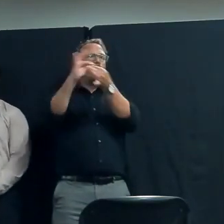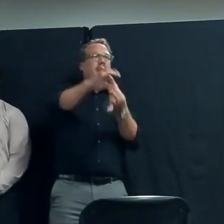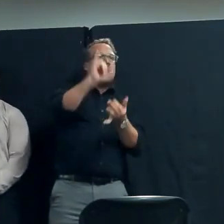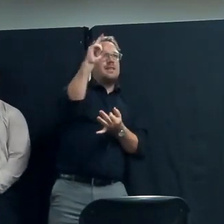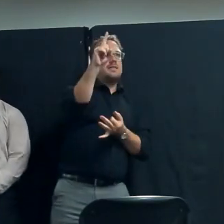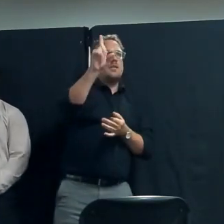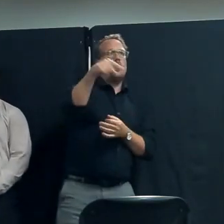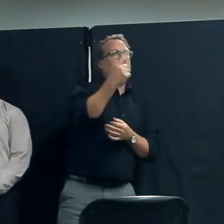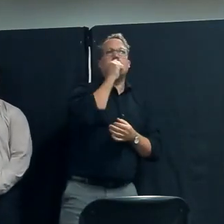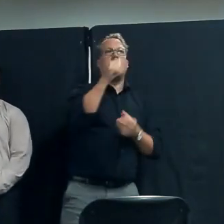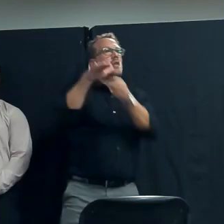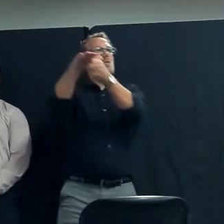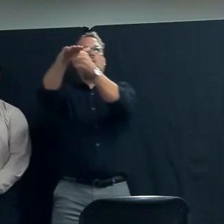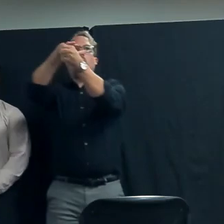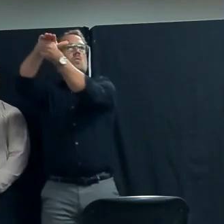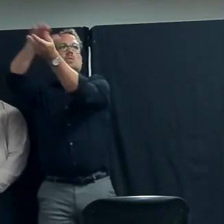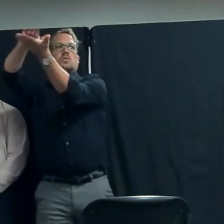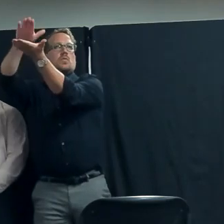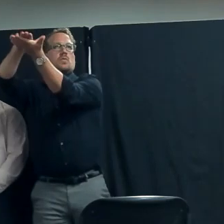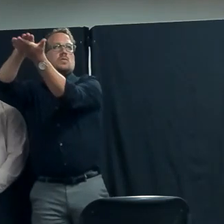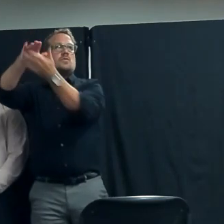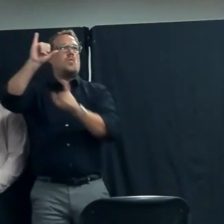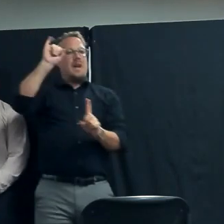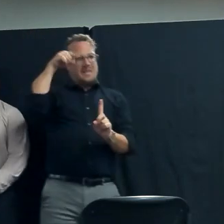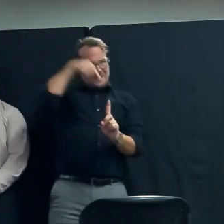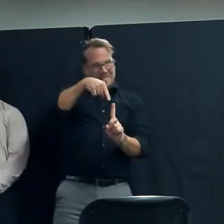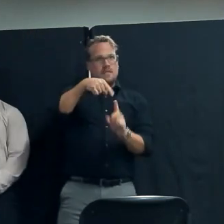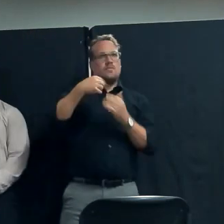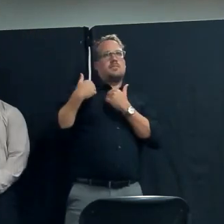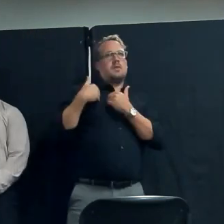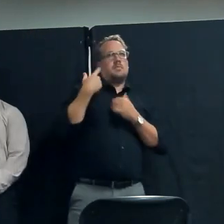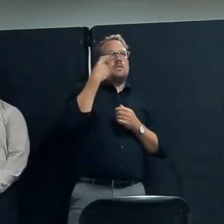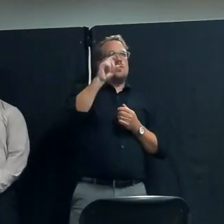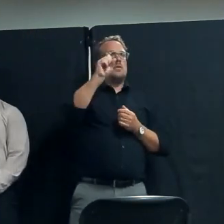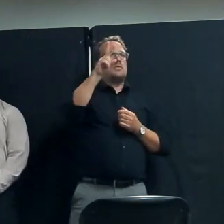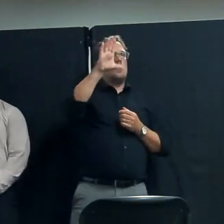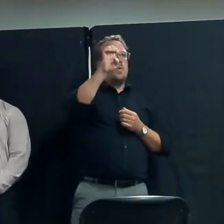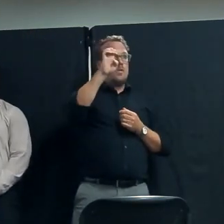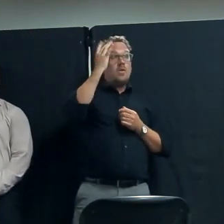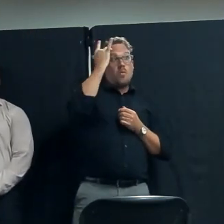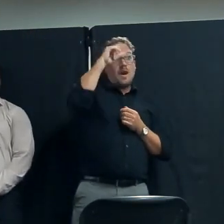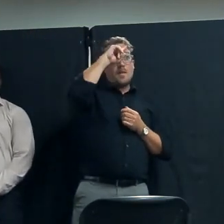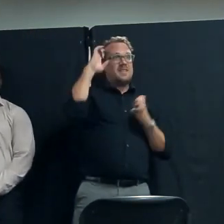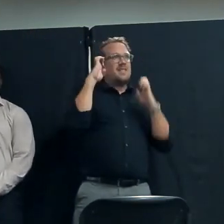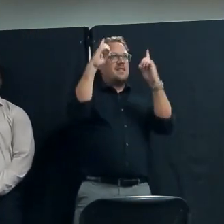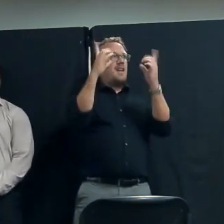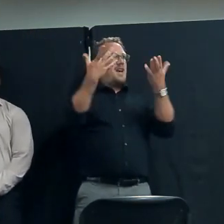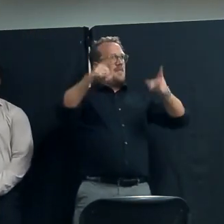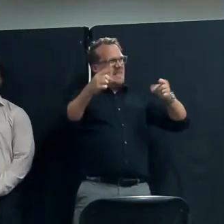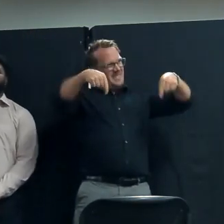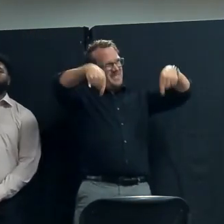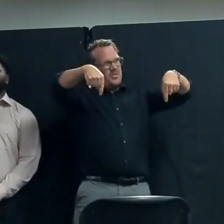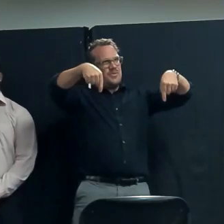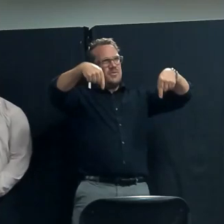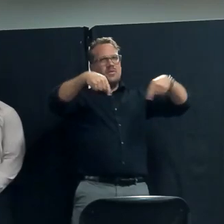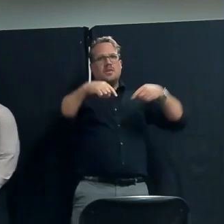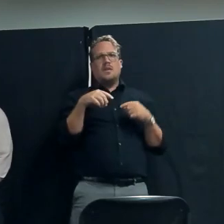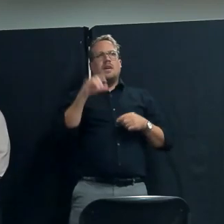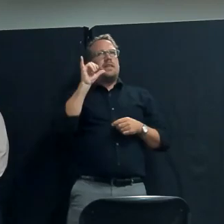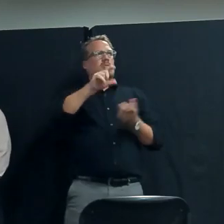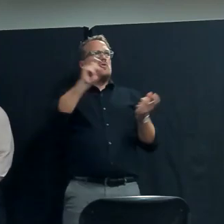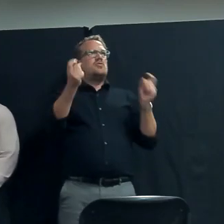held accountable to those scores because the education is here. And that